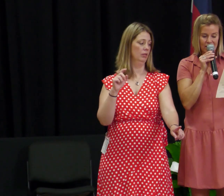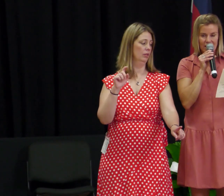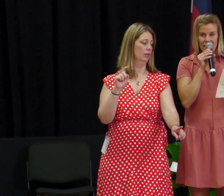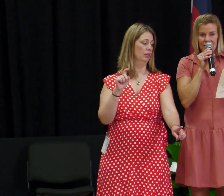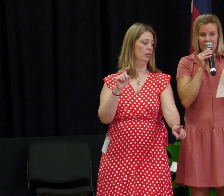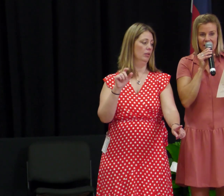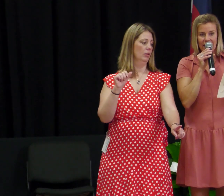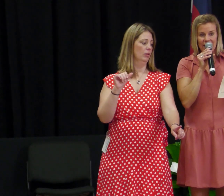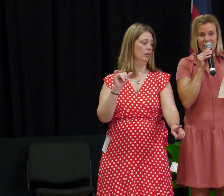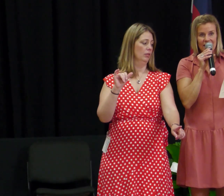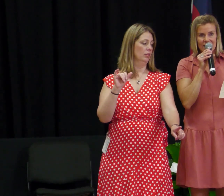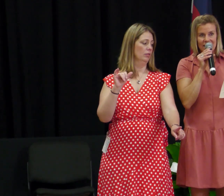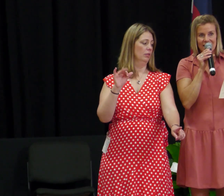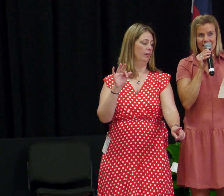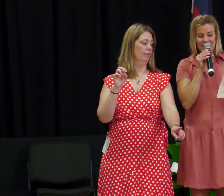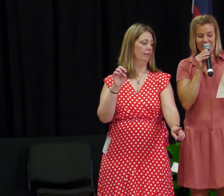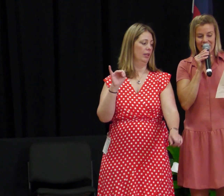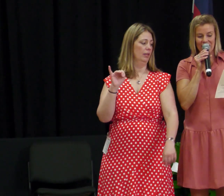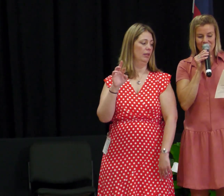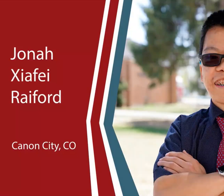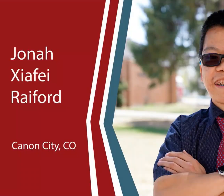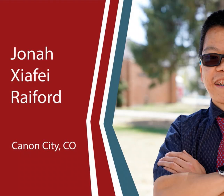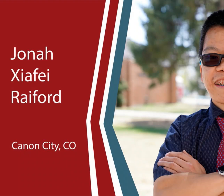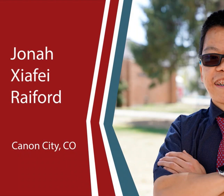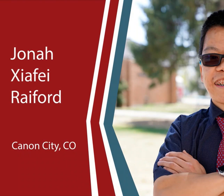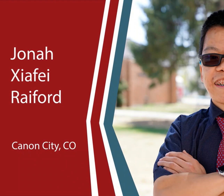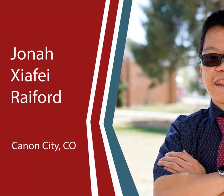Canyon City